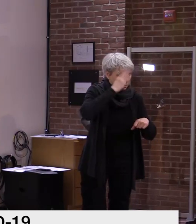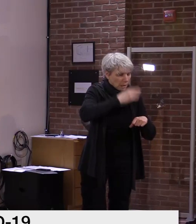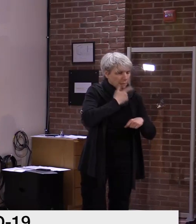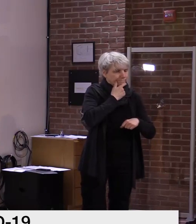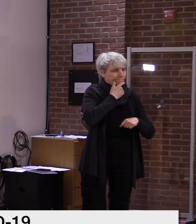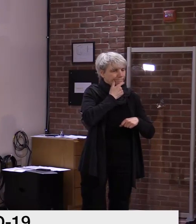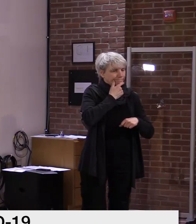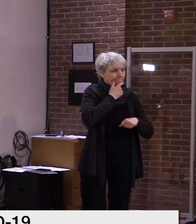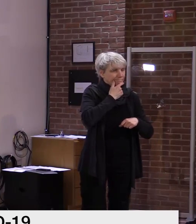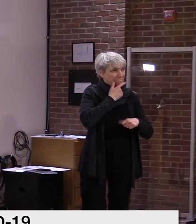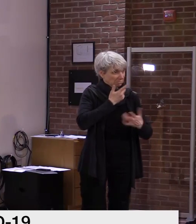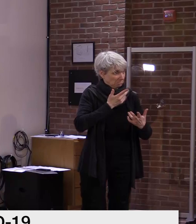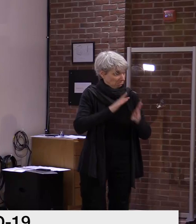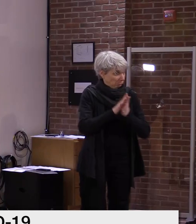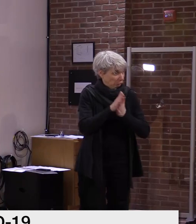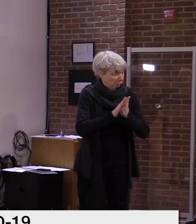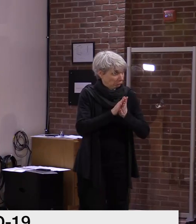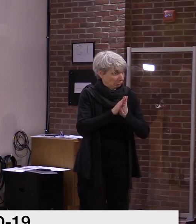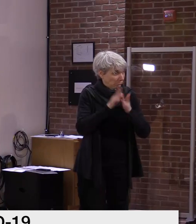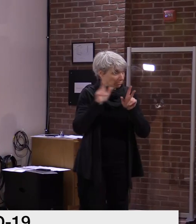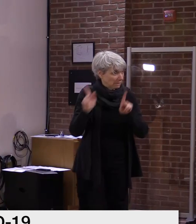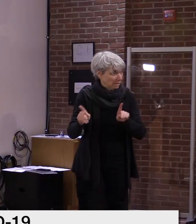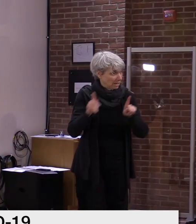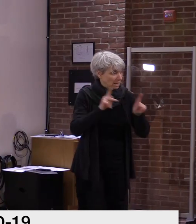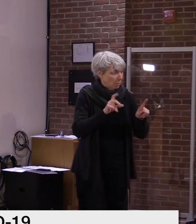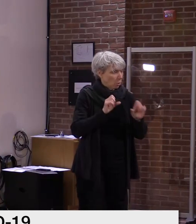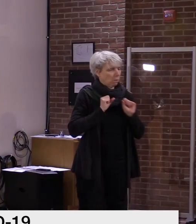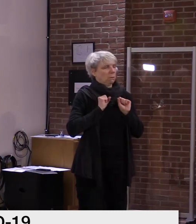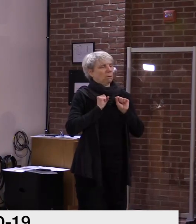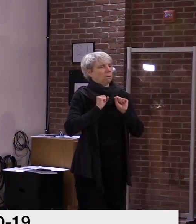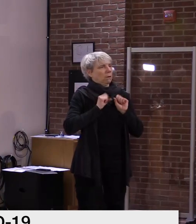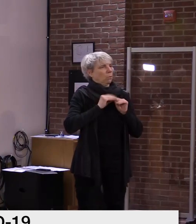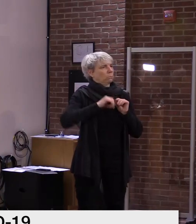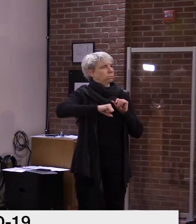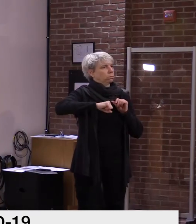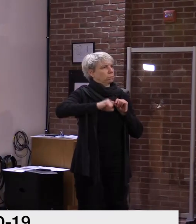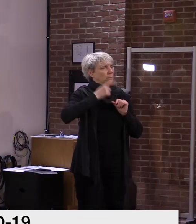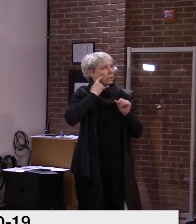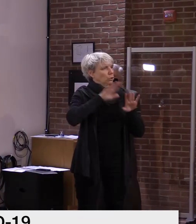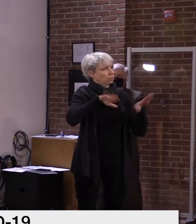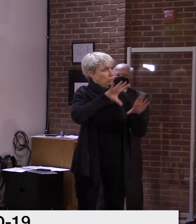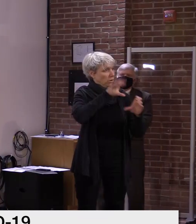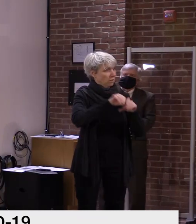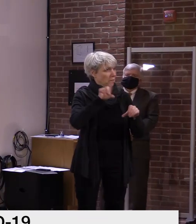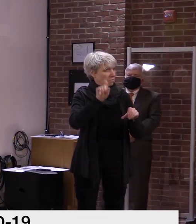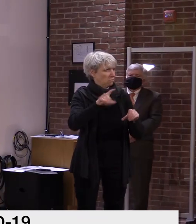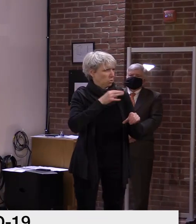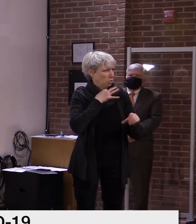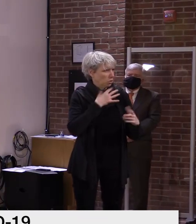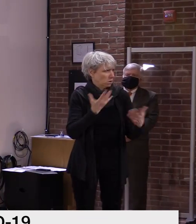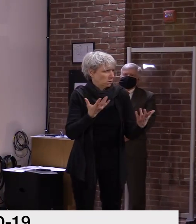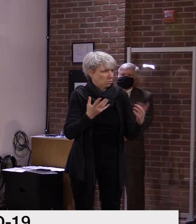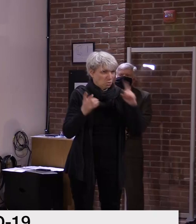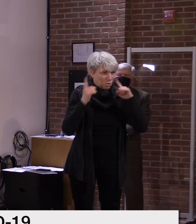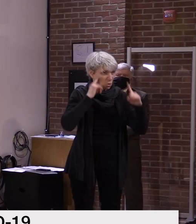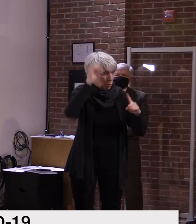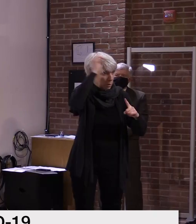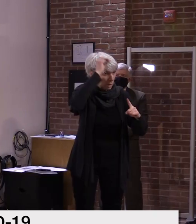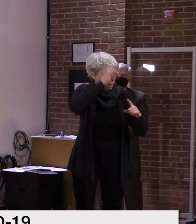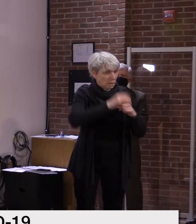process, that there's that same eagerness for that age bracket to get a vaccination? Yeah, I don't know that we